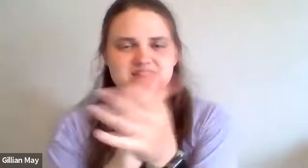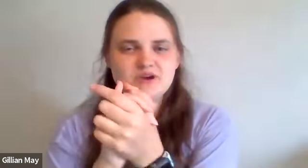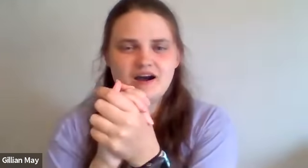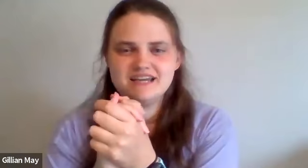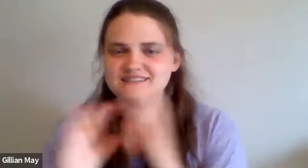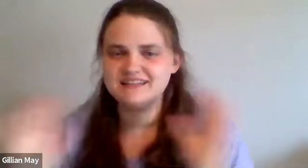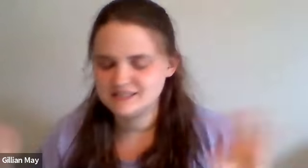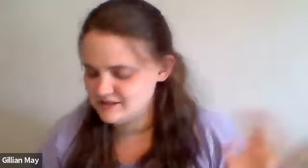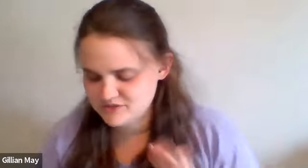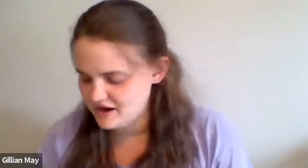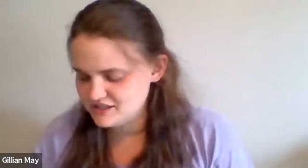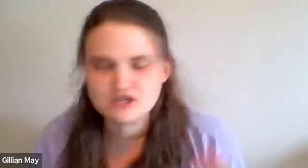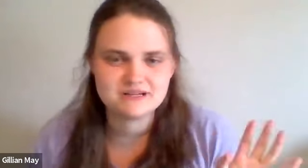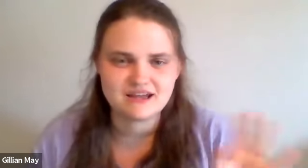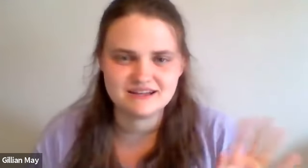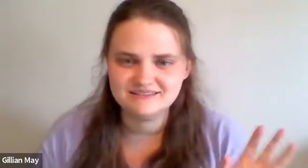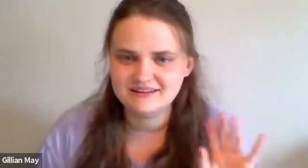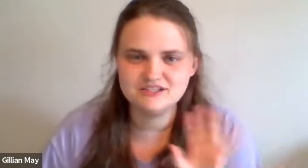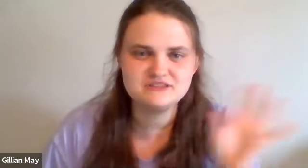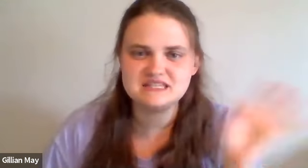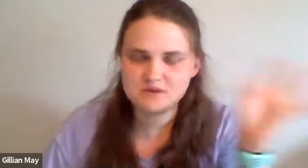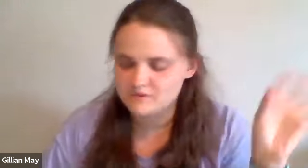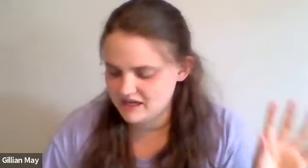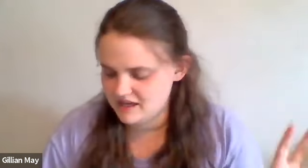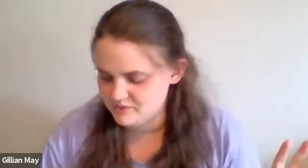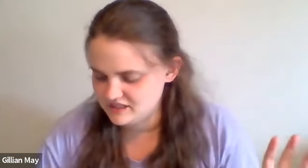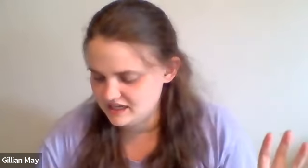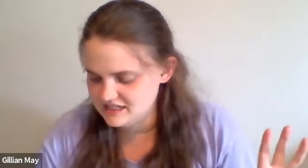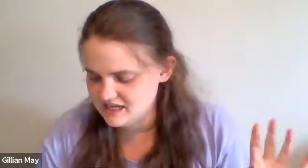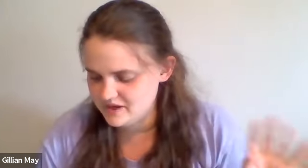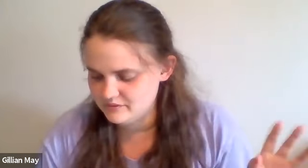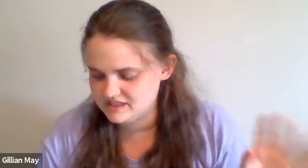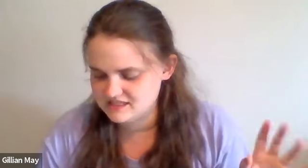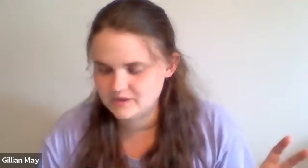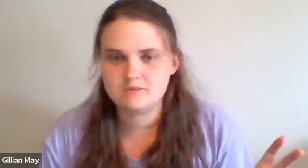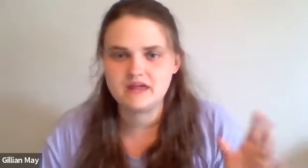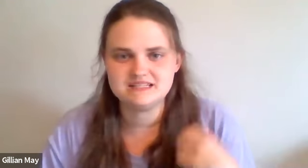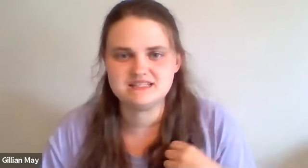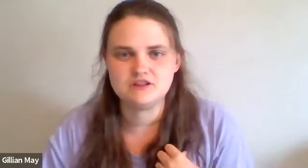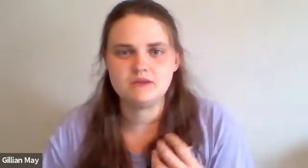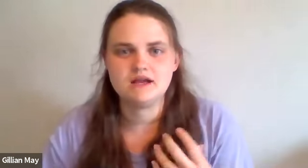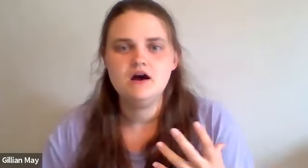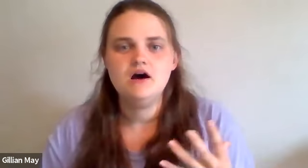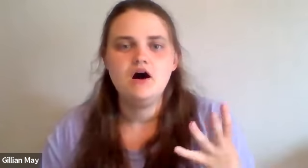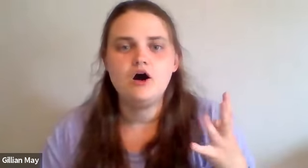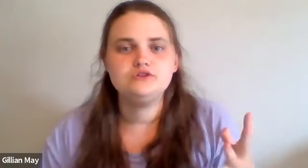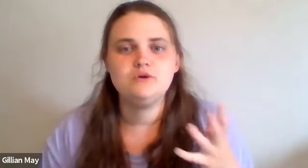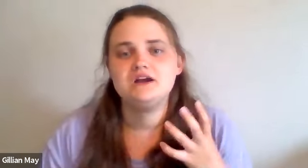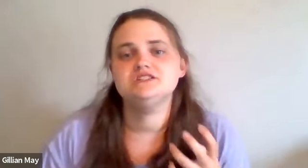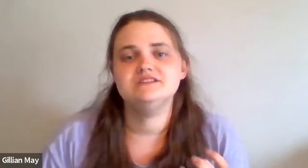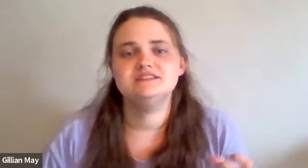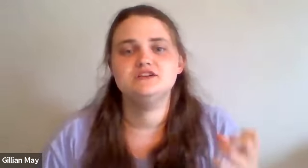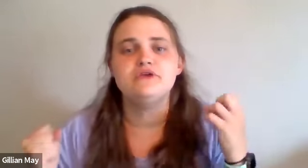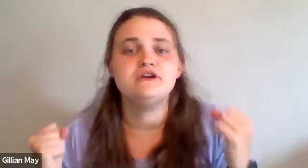some contact. I'm sorry, I get so excited. I do the same thing with my campers. Like anytime anyone says something that I said earlier, I'm like, oh, you actually listened. Oh, thank